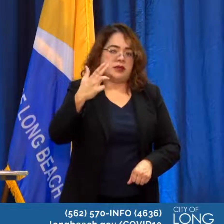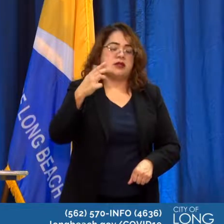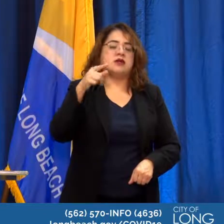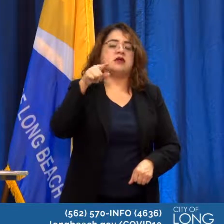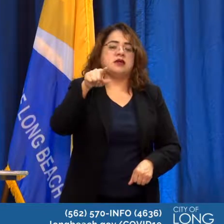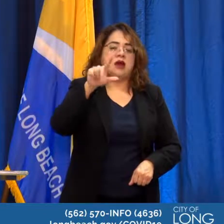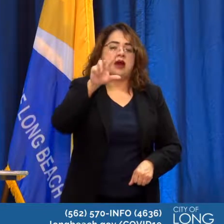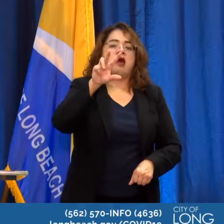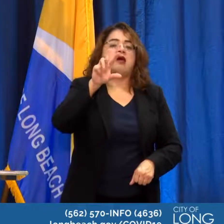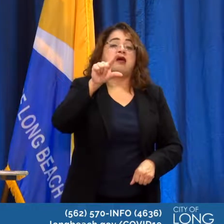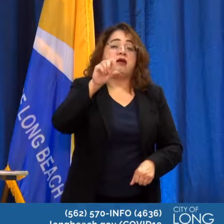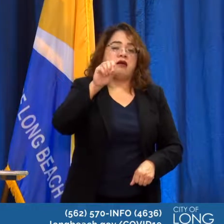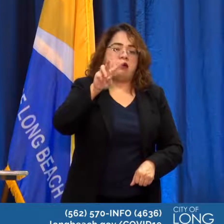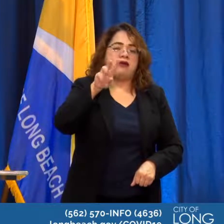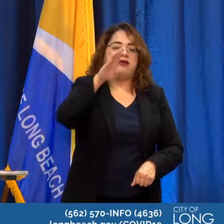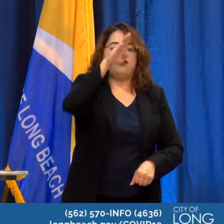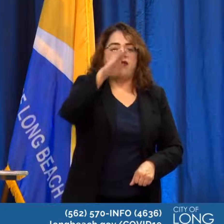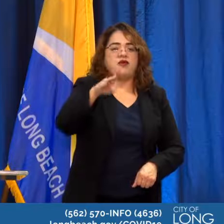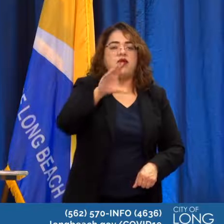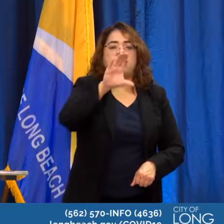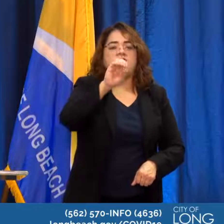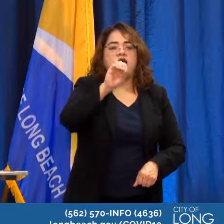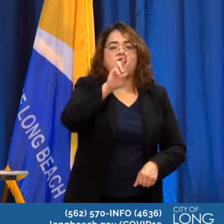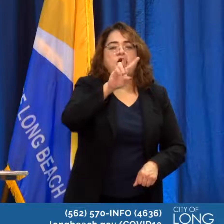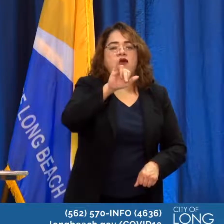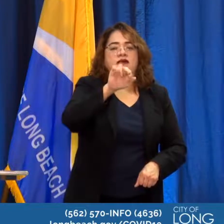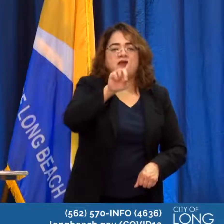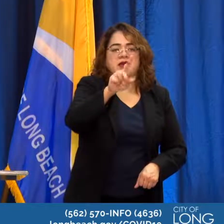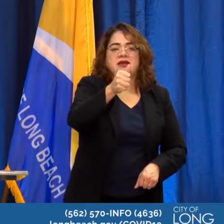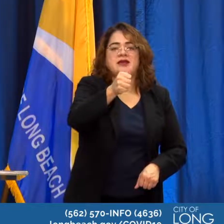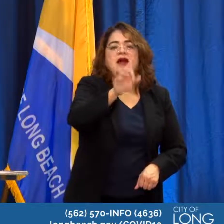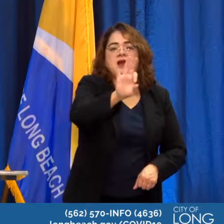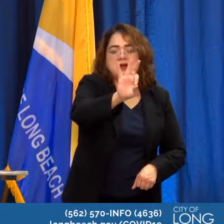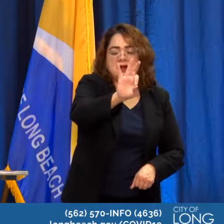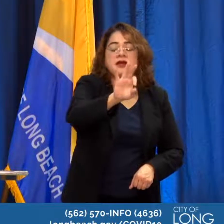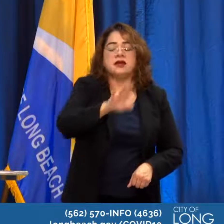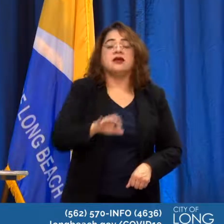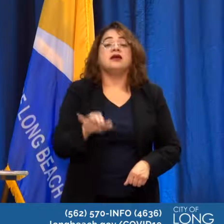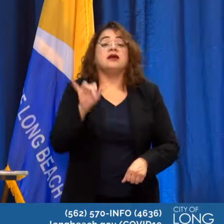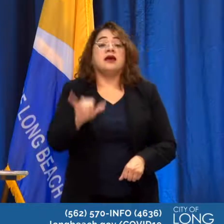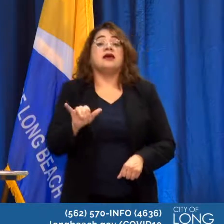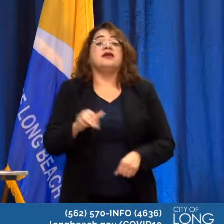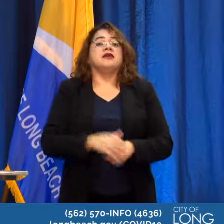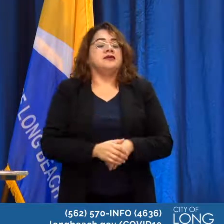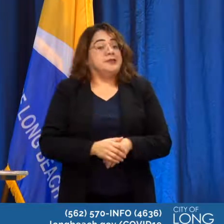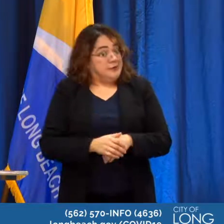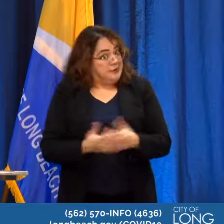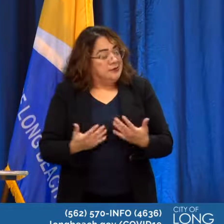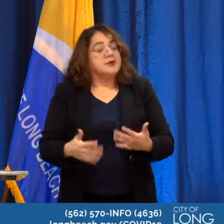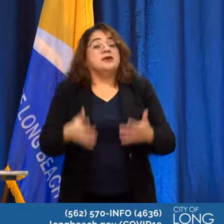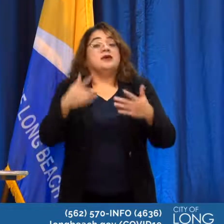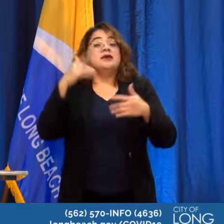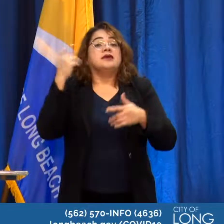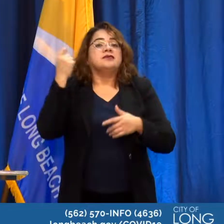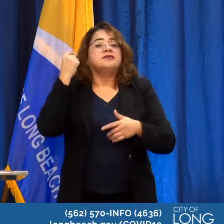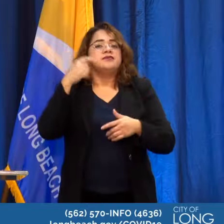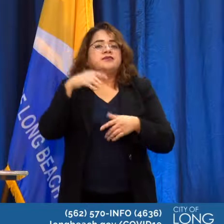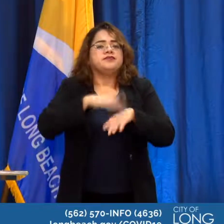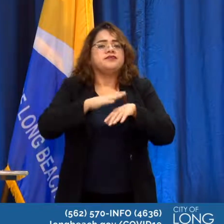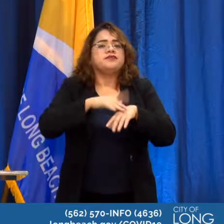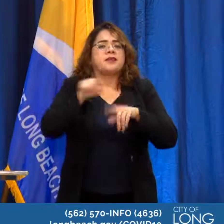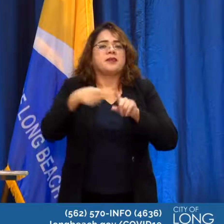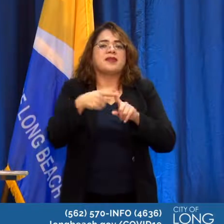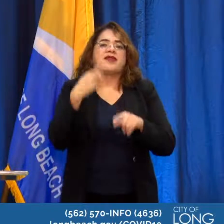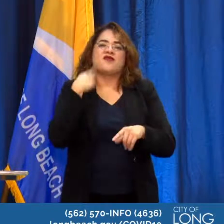longbeach.gov/COVID-19. So I also wanted to talk briefly about the focus on the closure of restaurants and other businesses. I am